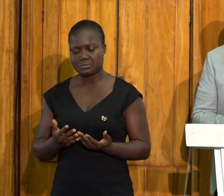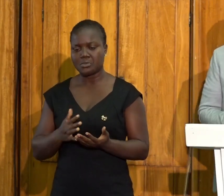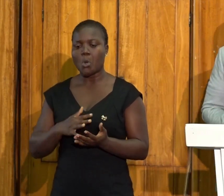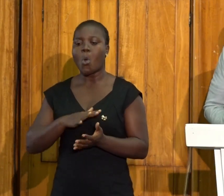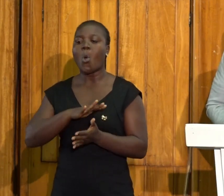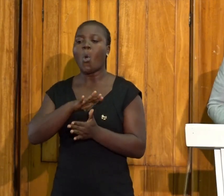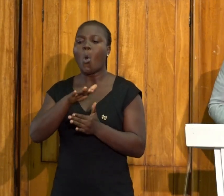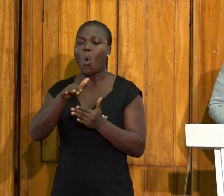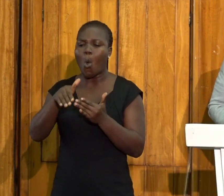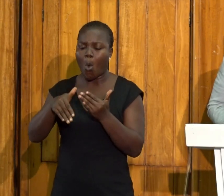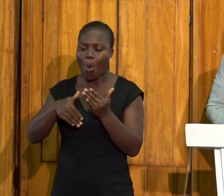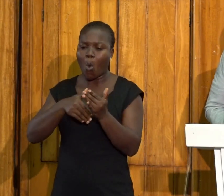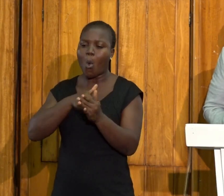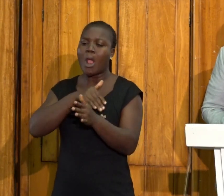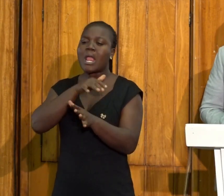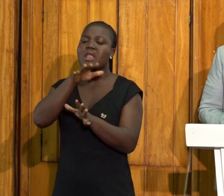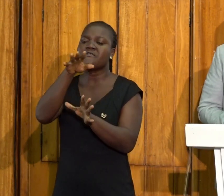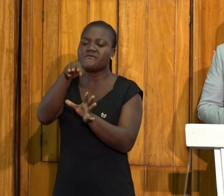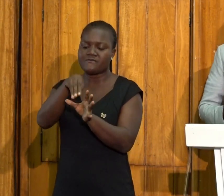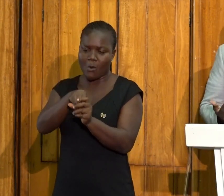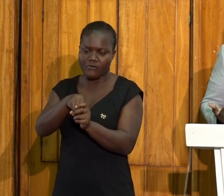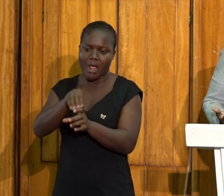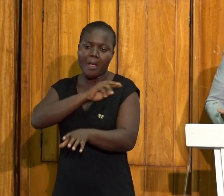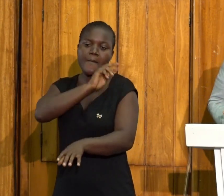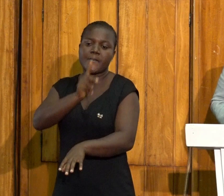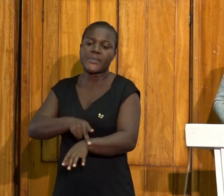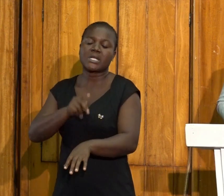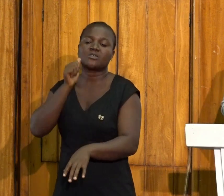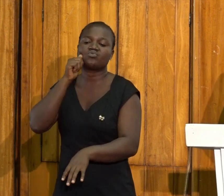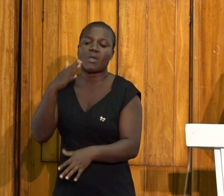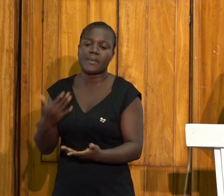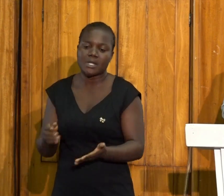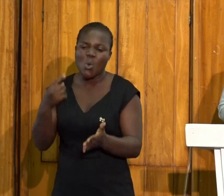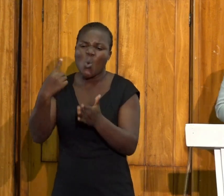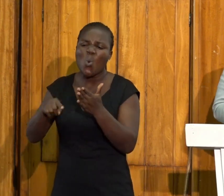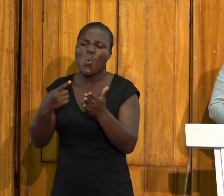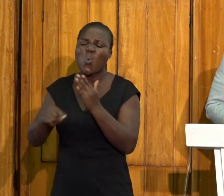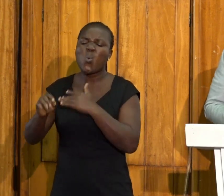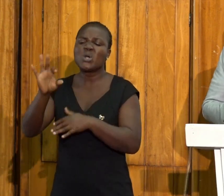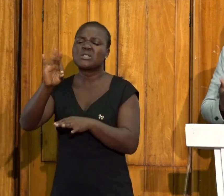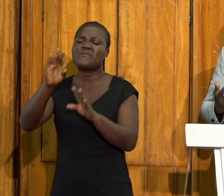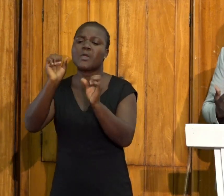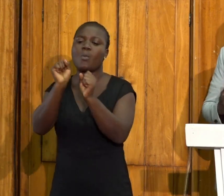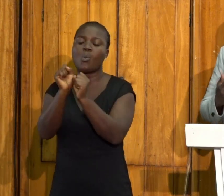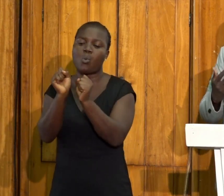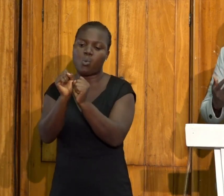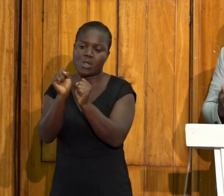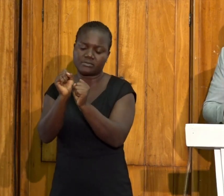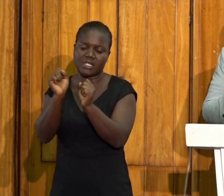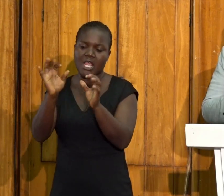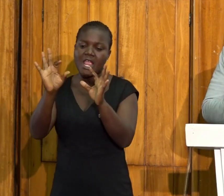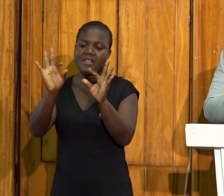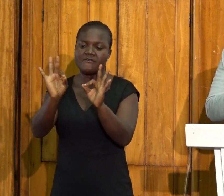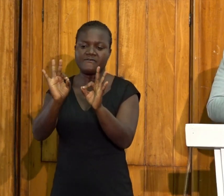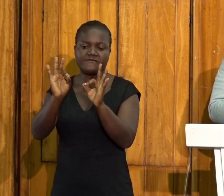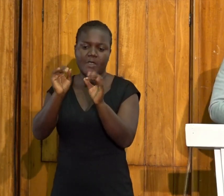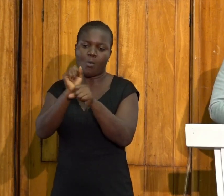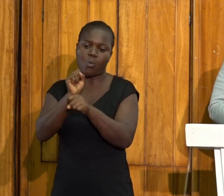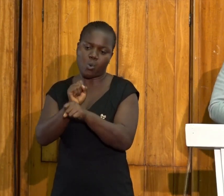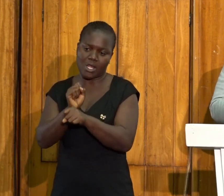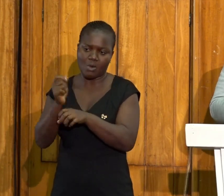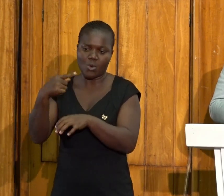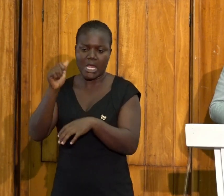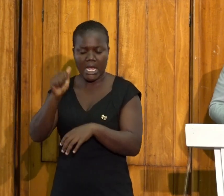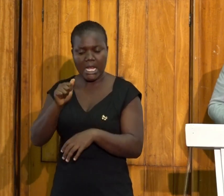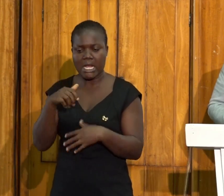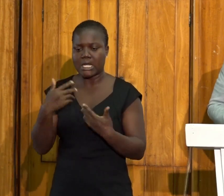involve pregnant women in clinical trials? What frameworks do we need to think of? How can we do this in a way that we actually get the